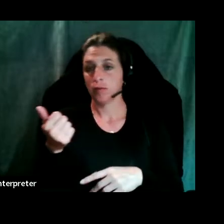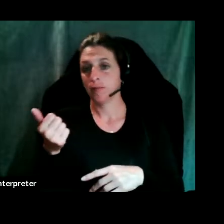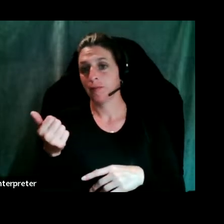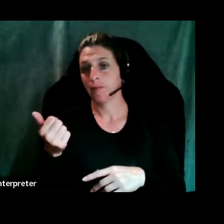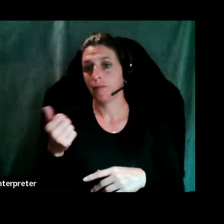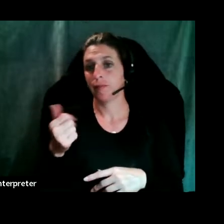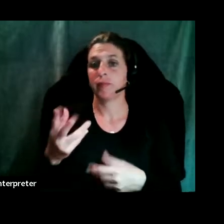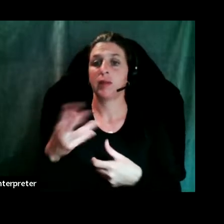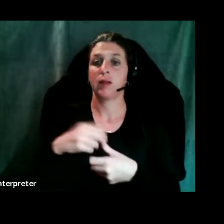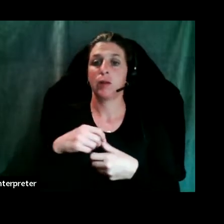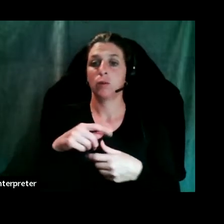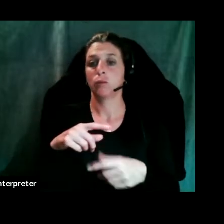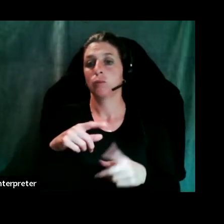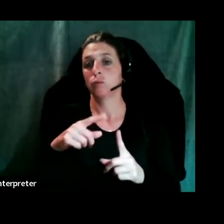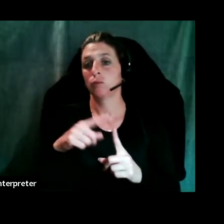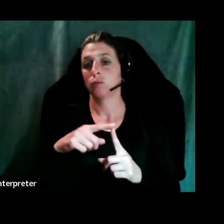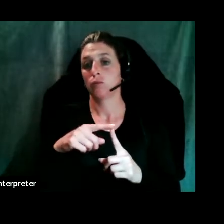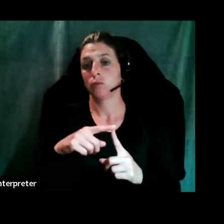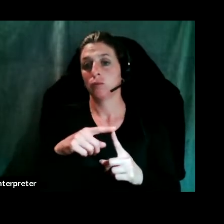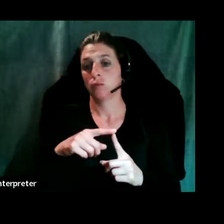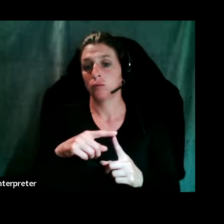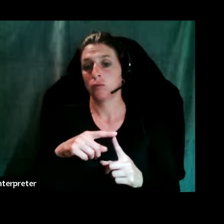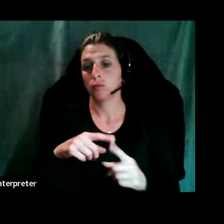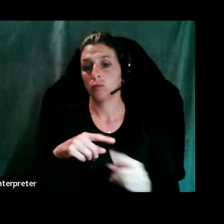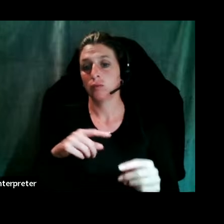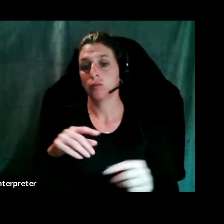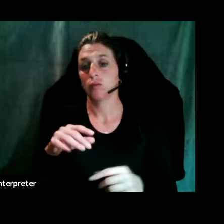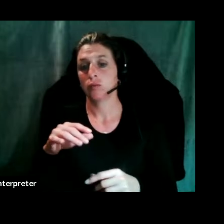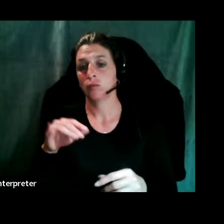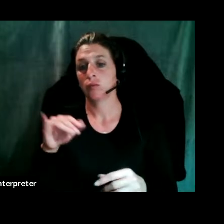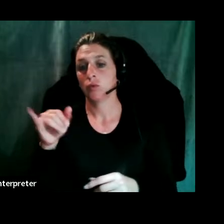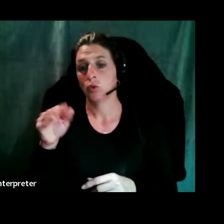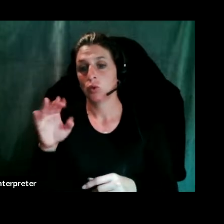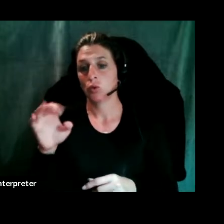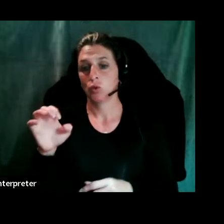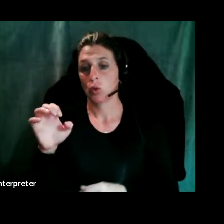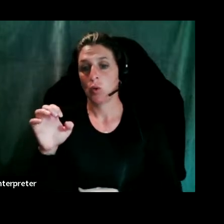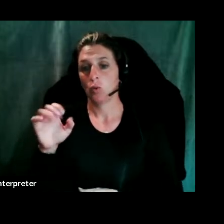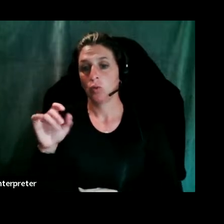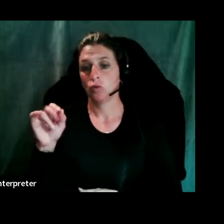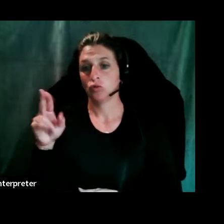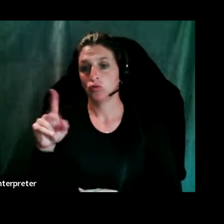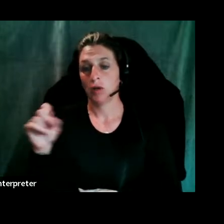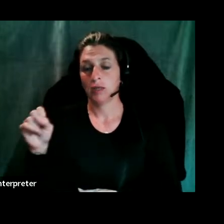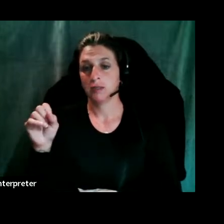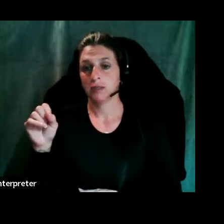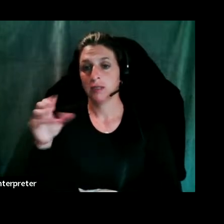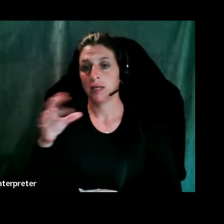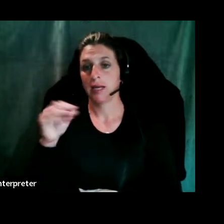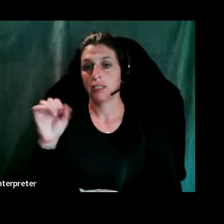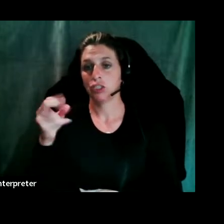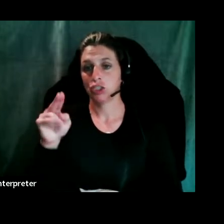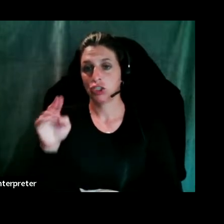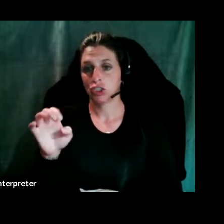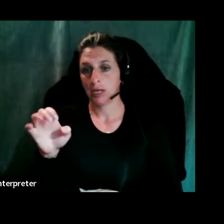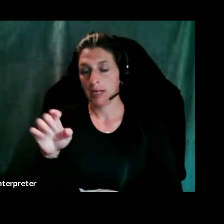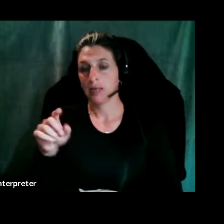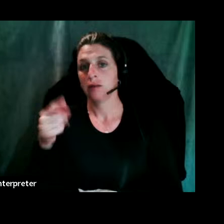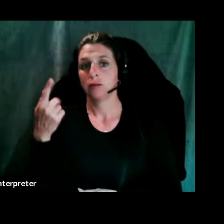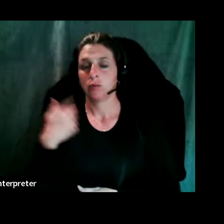This includes Shane Saphir and Joe Truss. We've had a ongoing partnership with